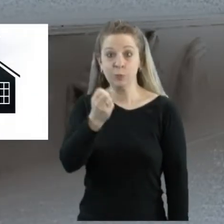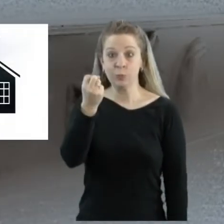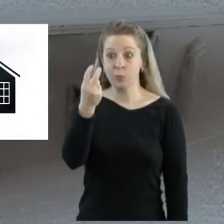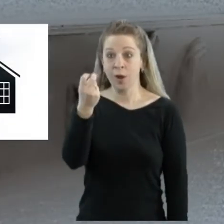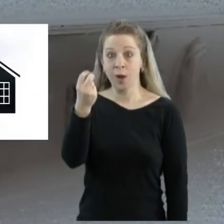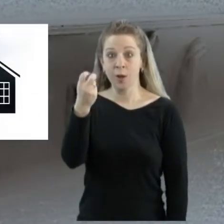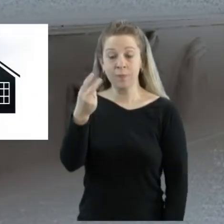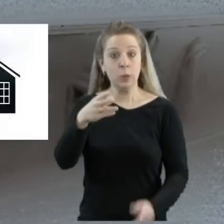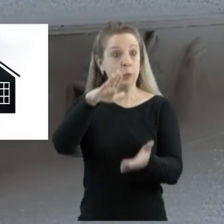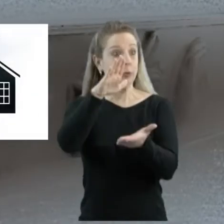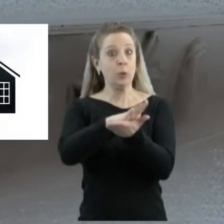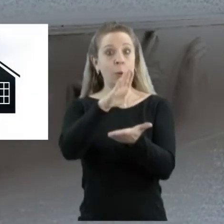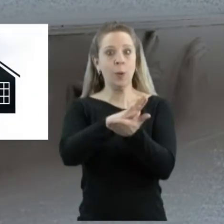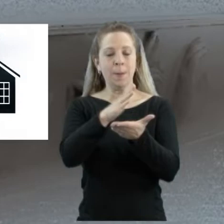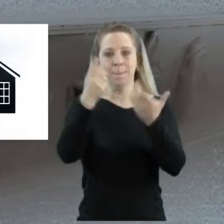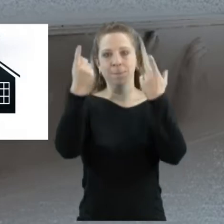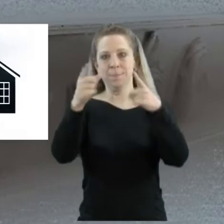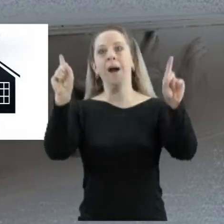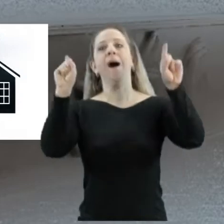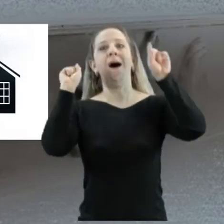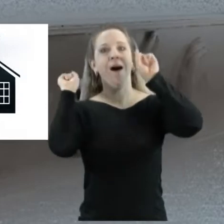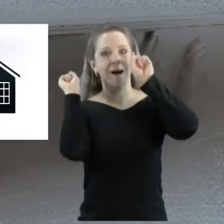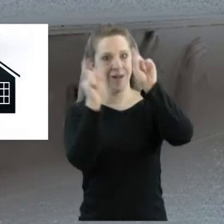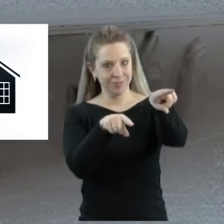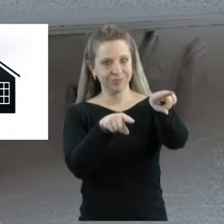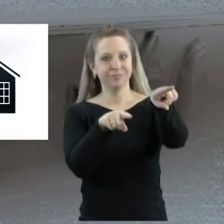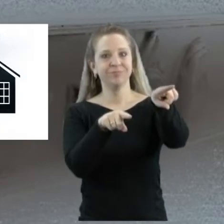Clerc started school at 12 years old.